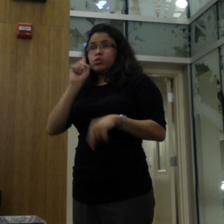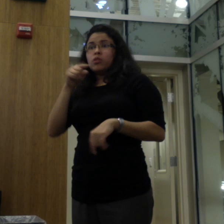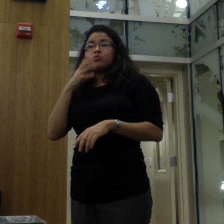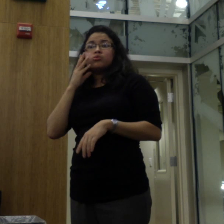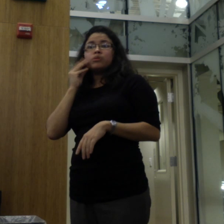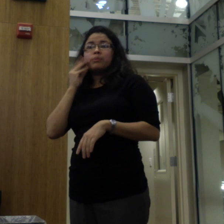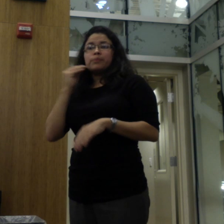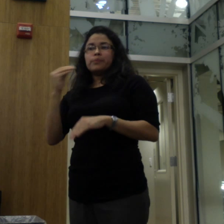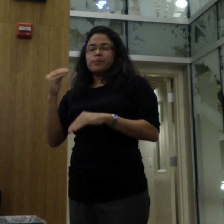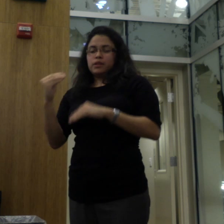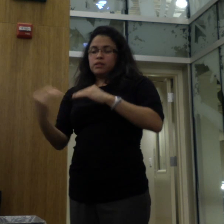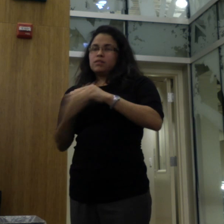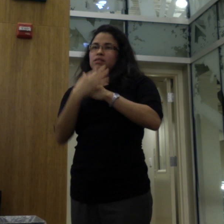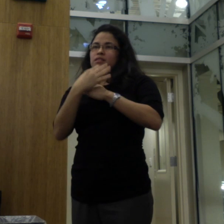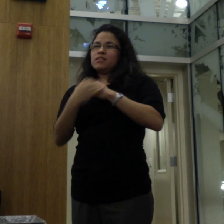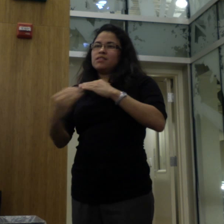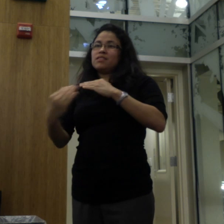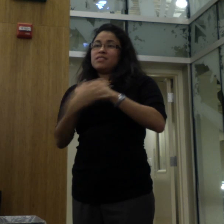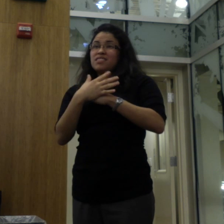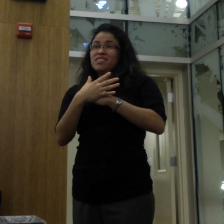you realize how handy a shovel is.